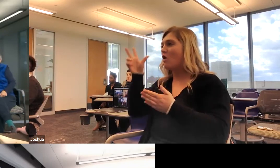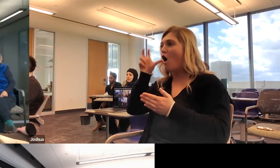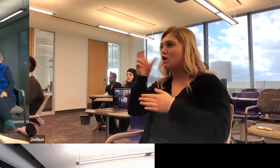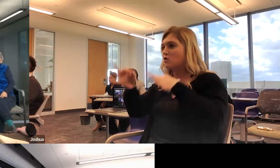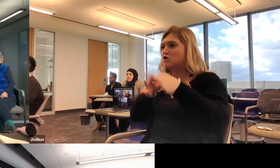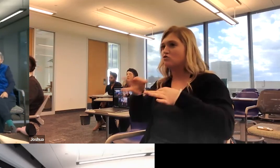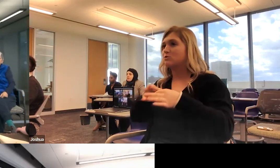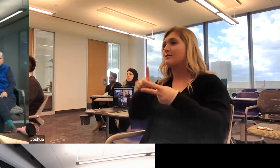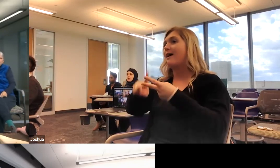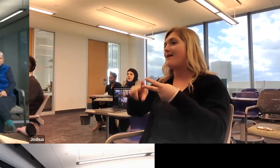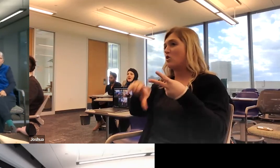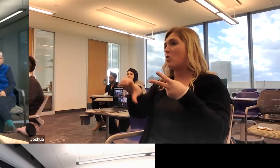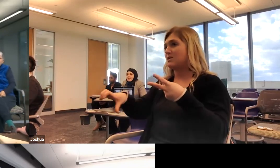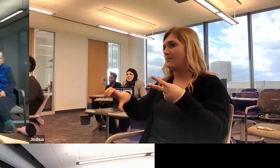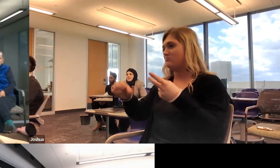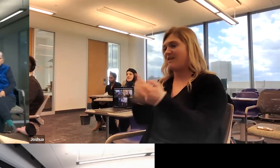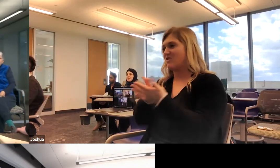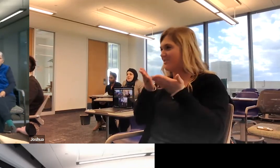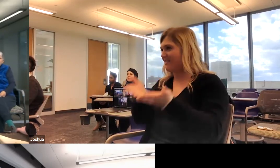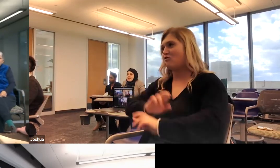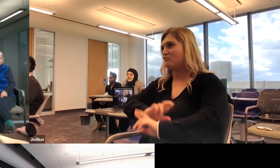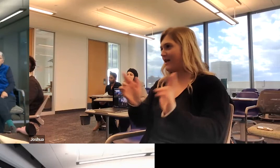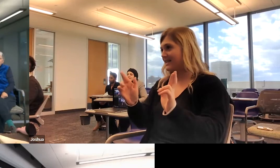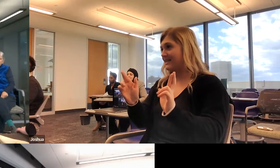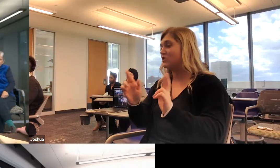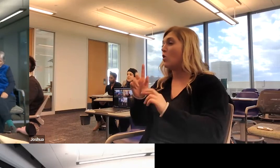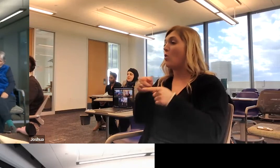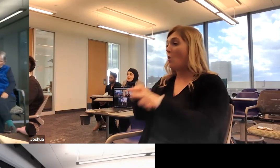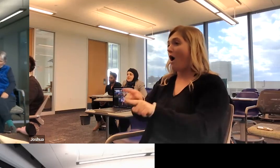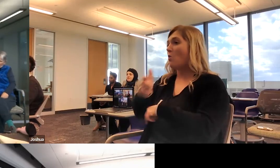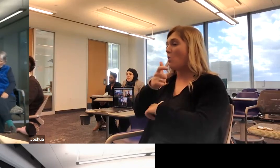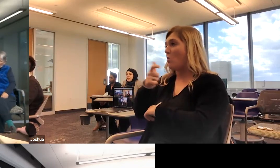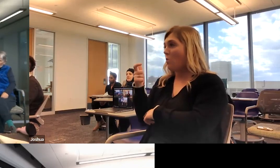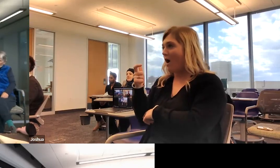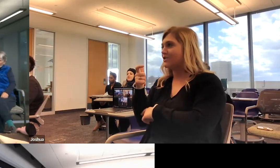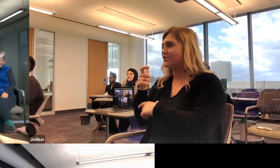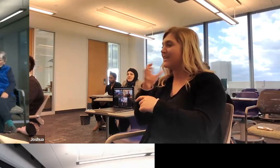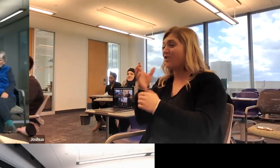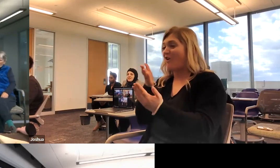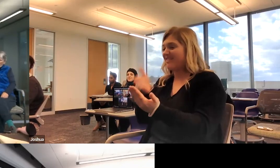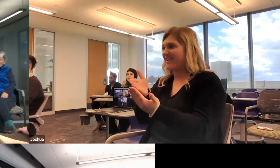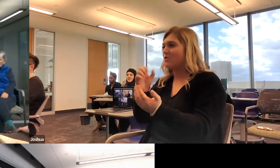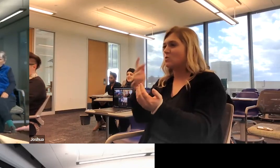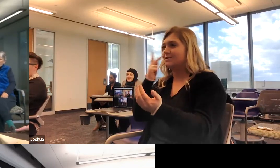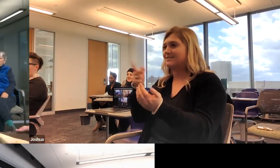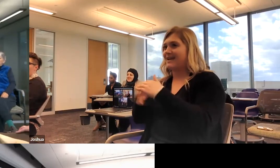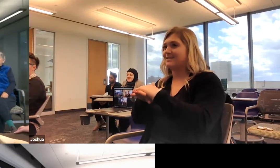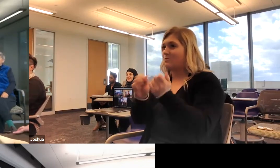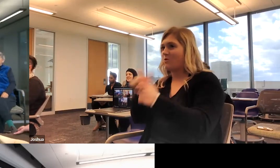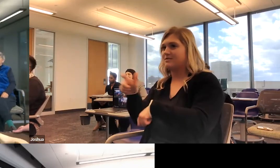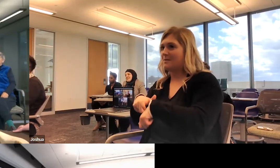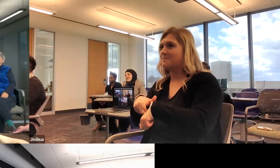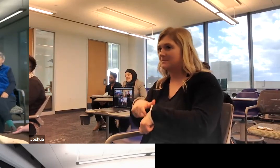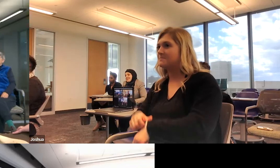just embedded in the video. So as you experiencing it, you're experiencing the video fully accessible at all